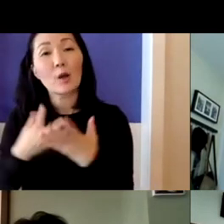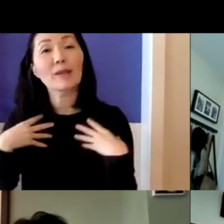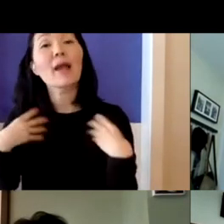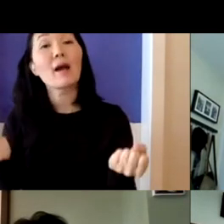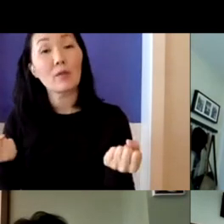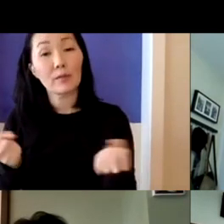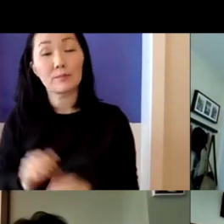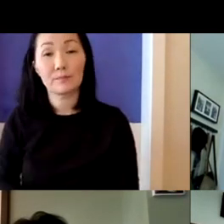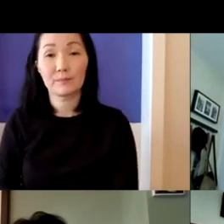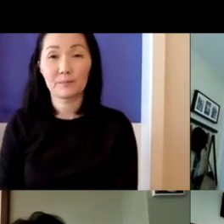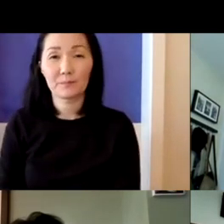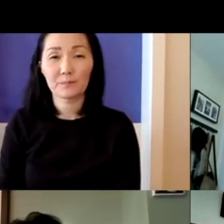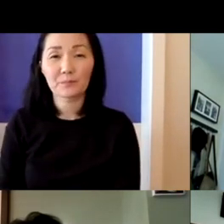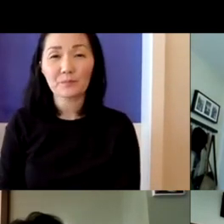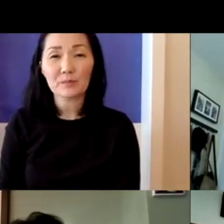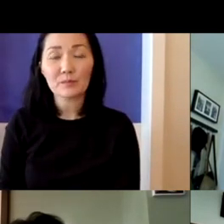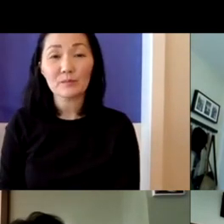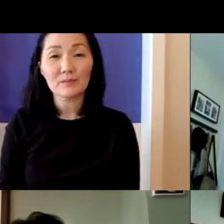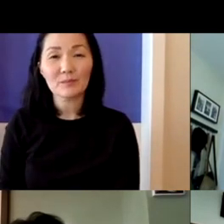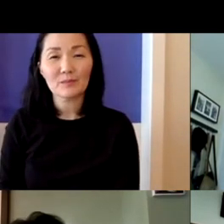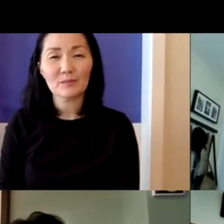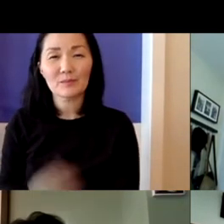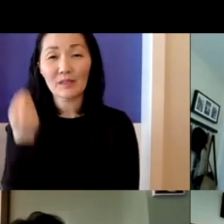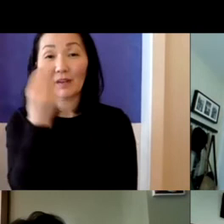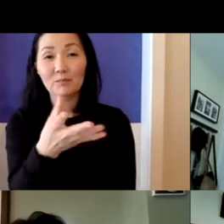Ann if I can direct it. Thanks.